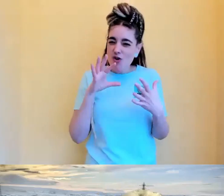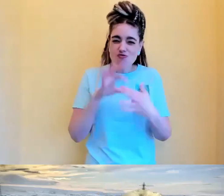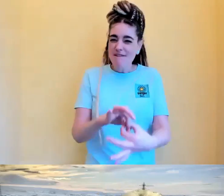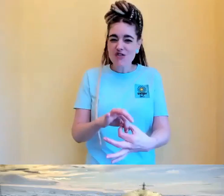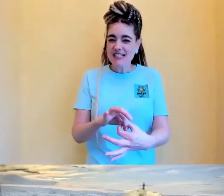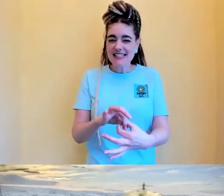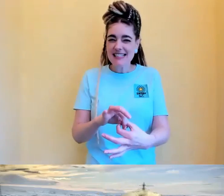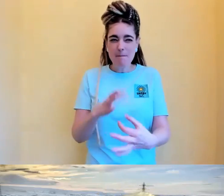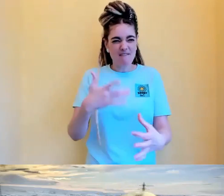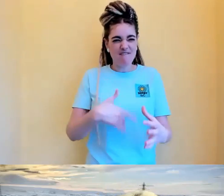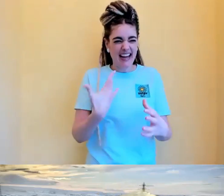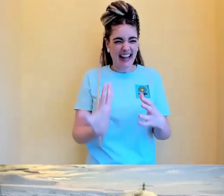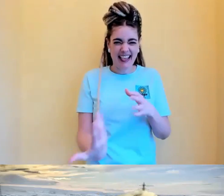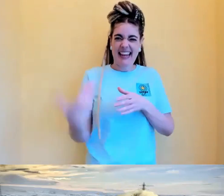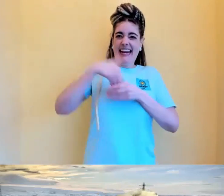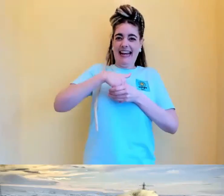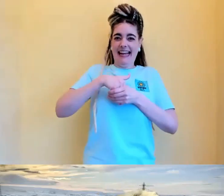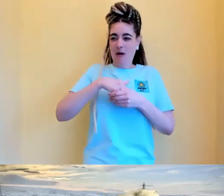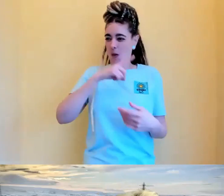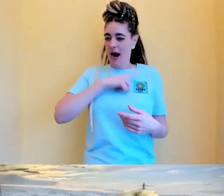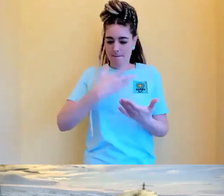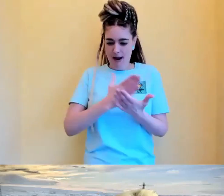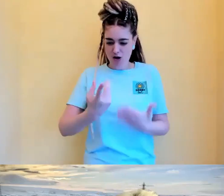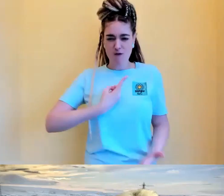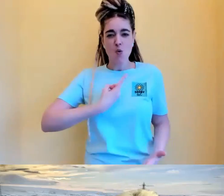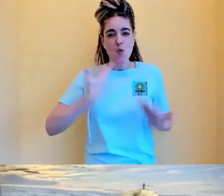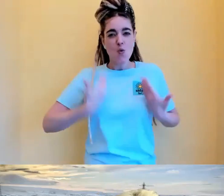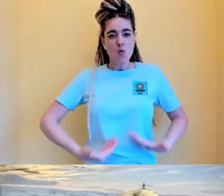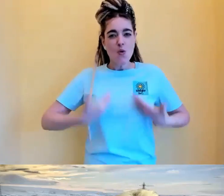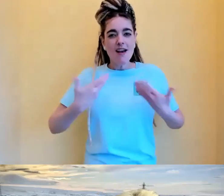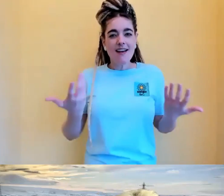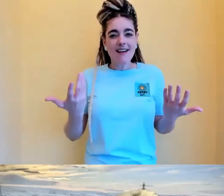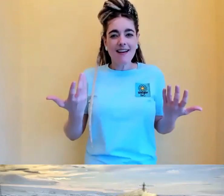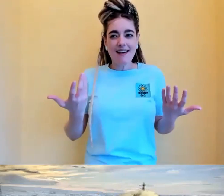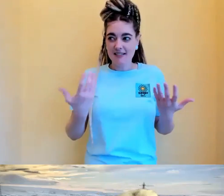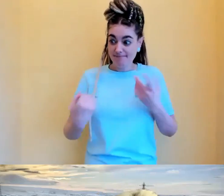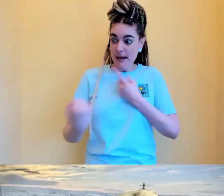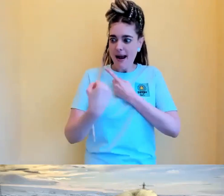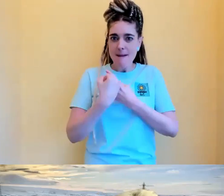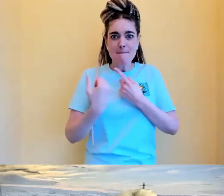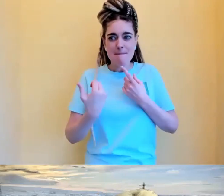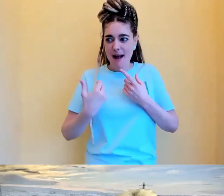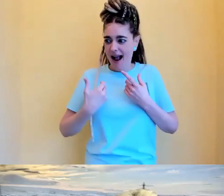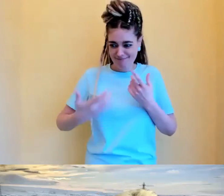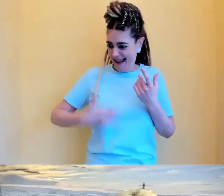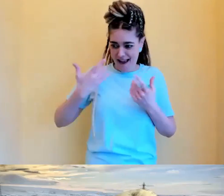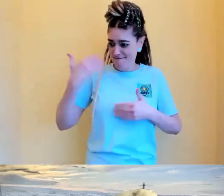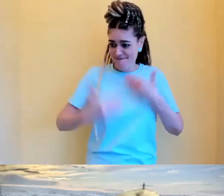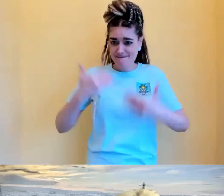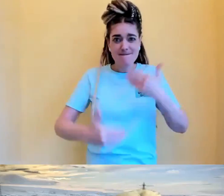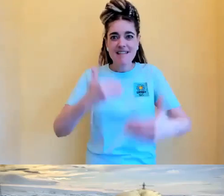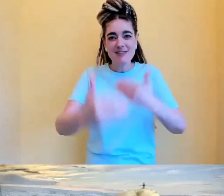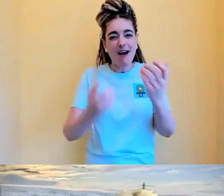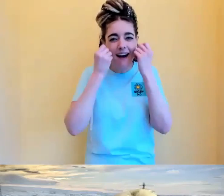to come in because it's part of who you are and it's part of what shapes every moment of your life. So I completely understand that sort of?